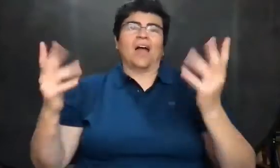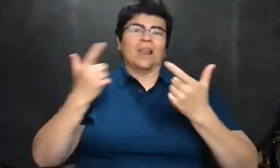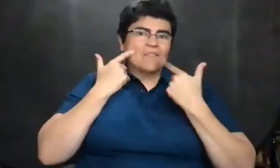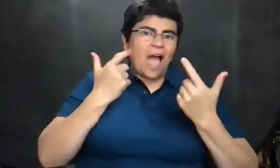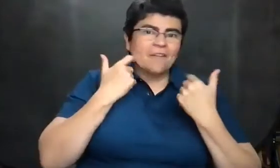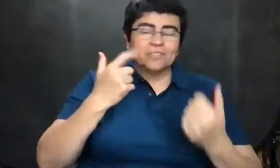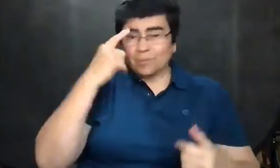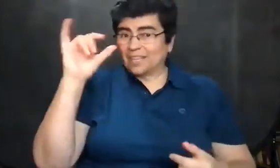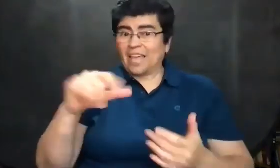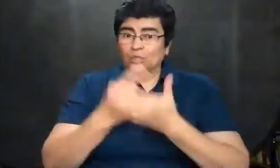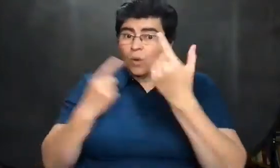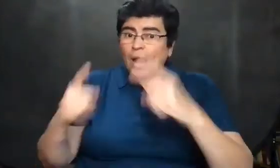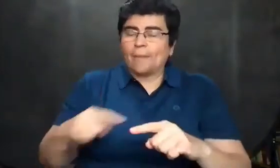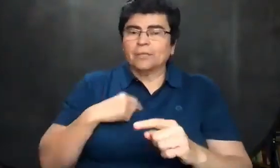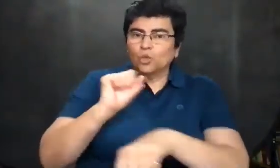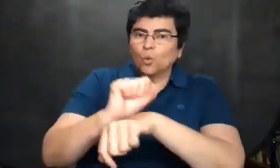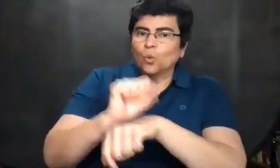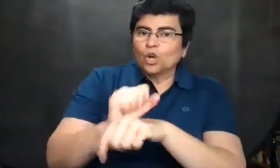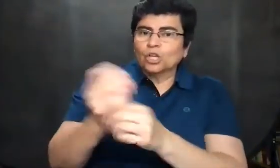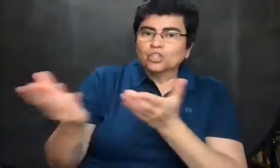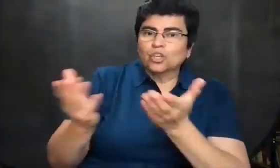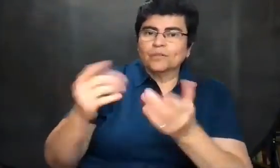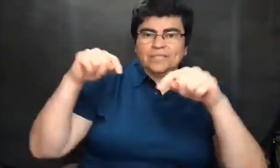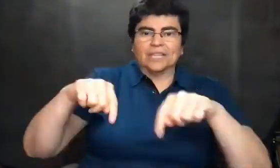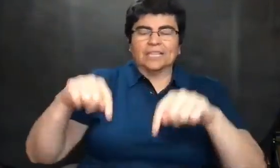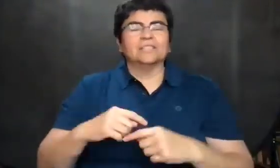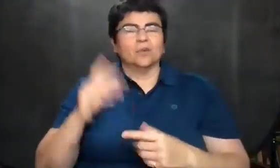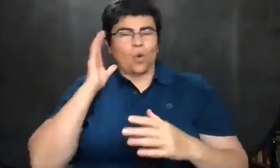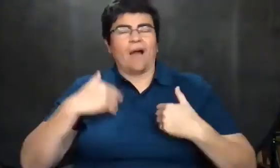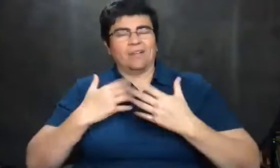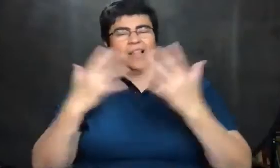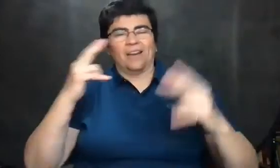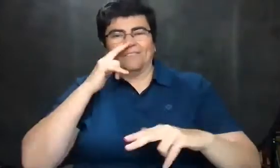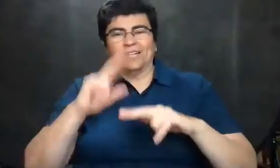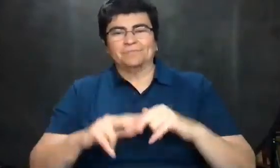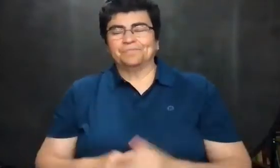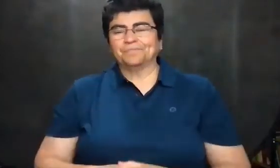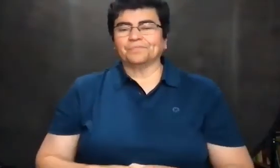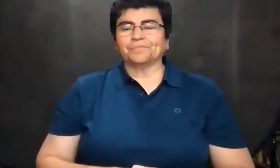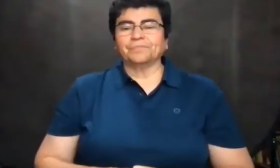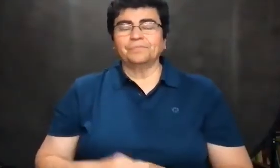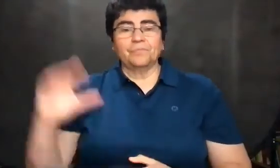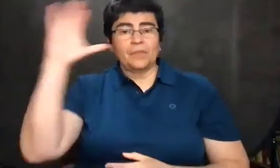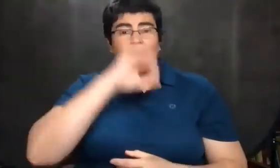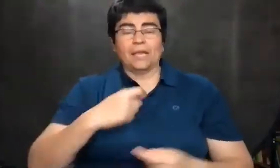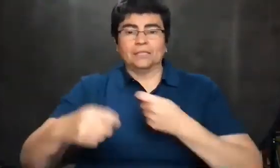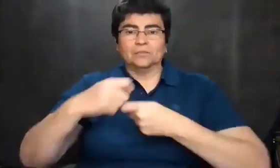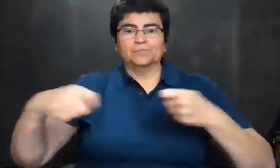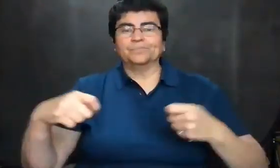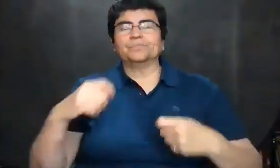it is when you're working this deal, And so I guess in closing, what I'd